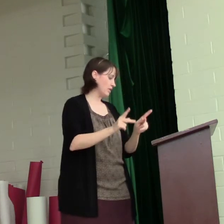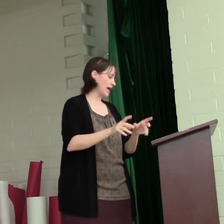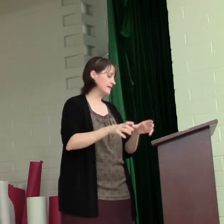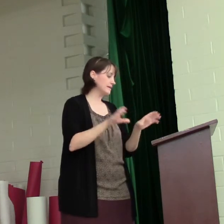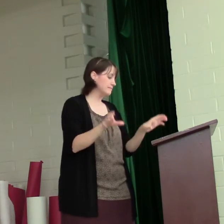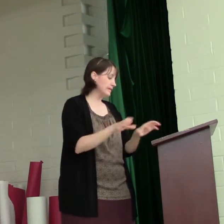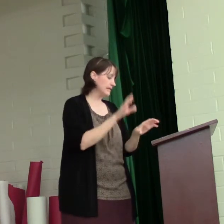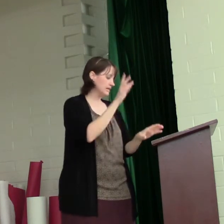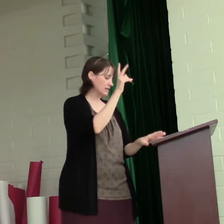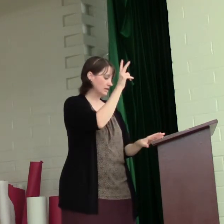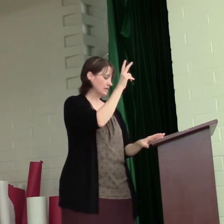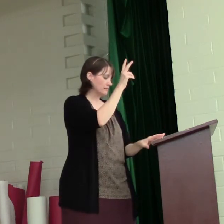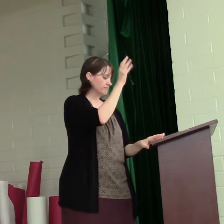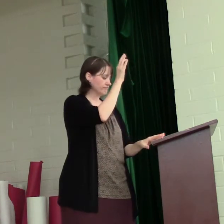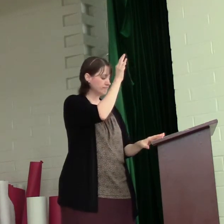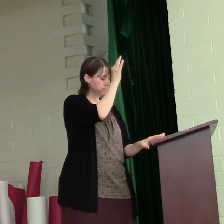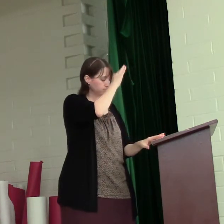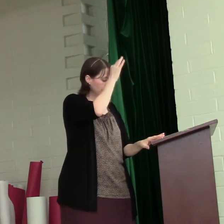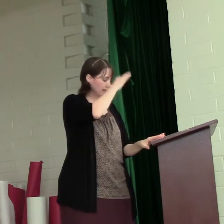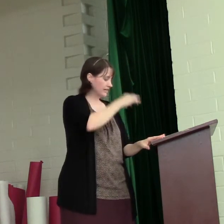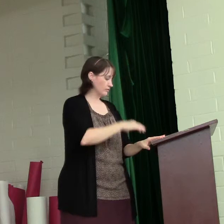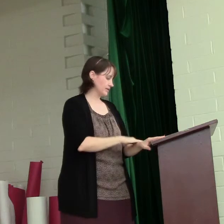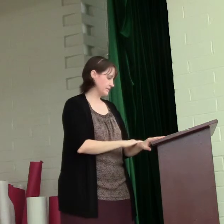had committed in ignorance.